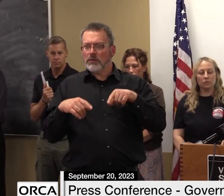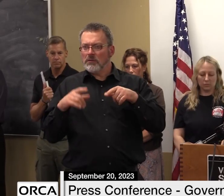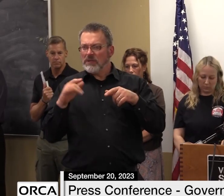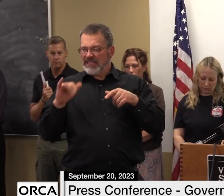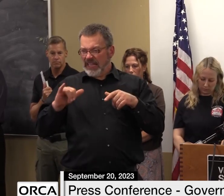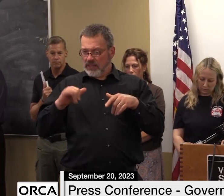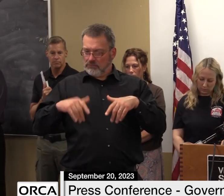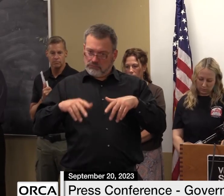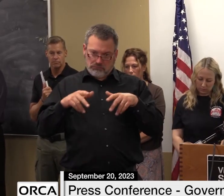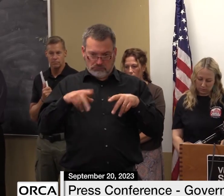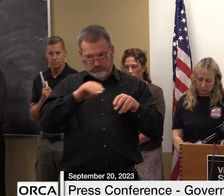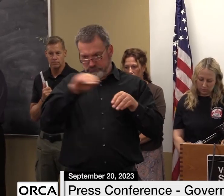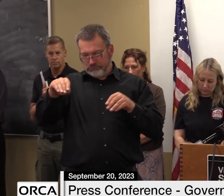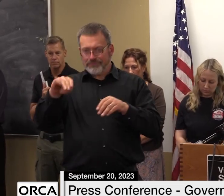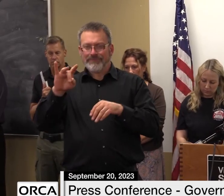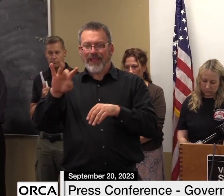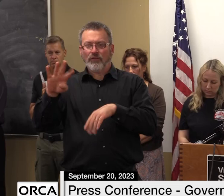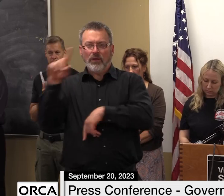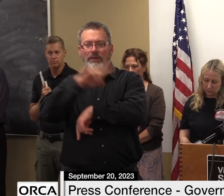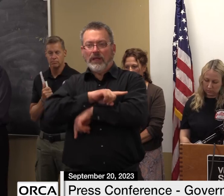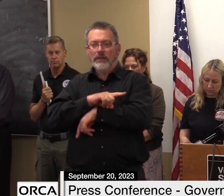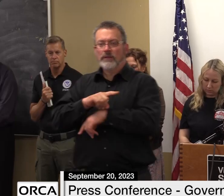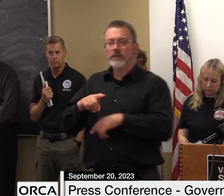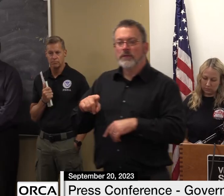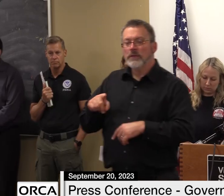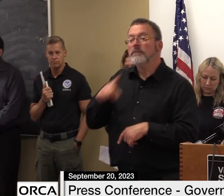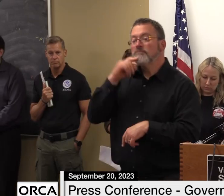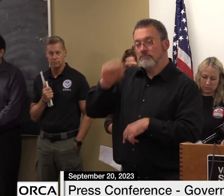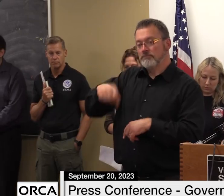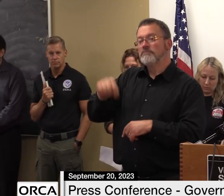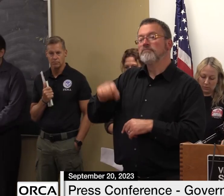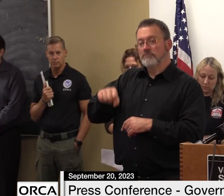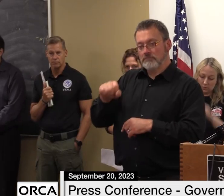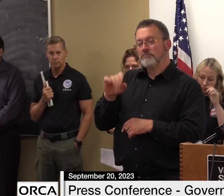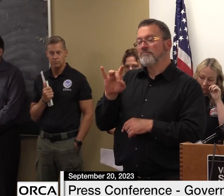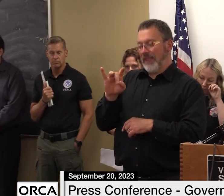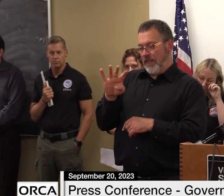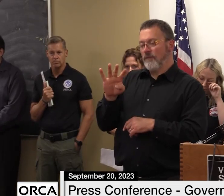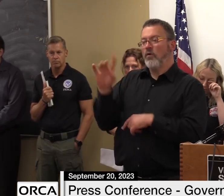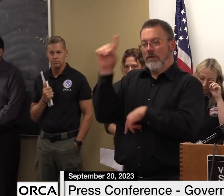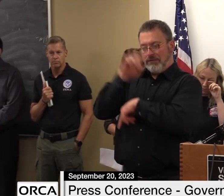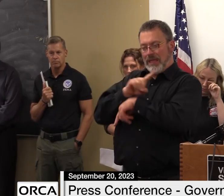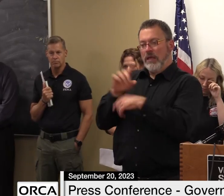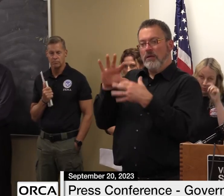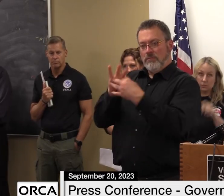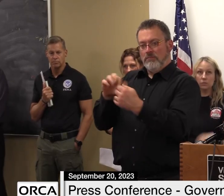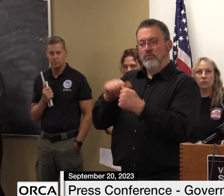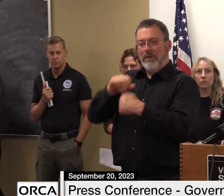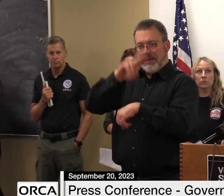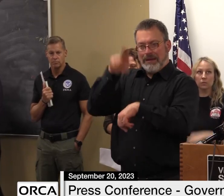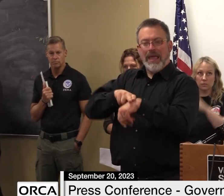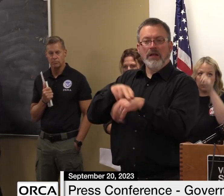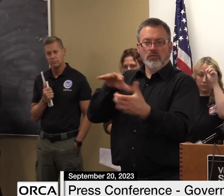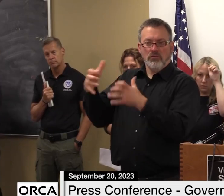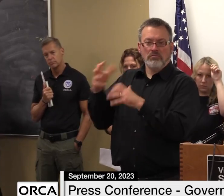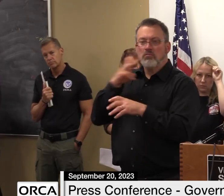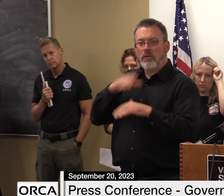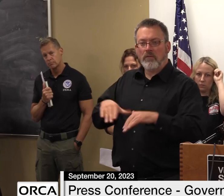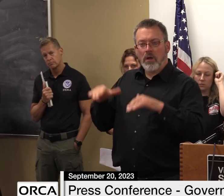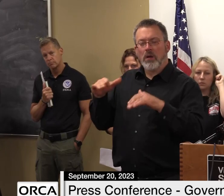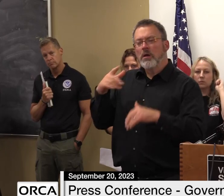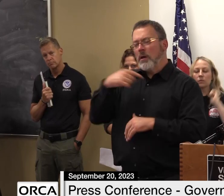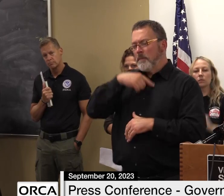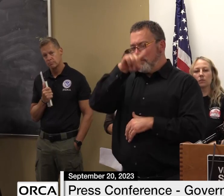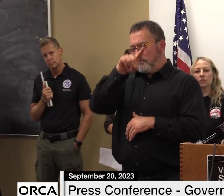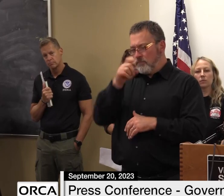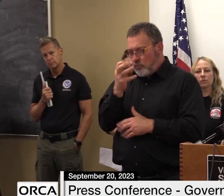Thank you, that is correct. They do get 84 days under a natural disaster. And if you give me a few minutes, I'll get you that number. I